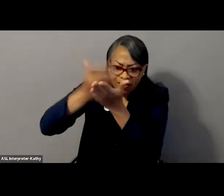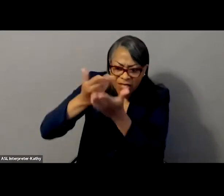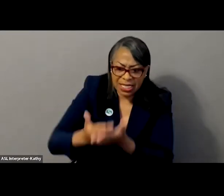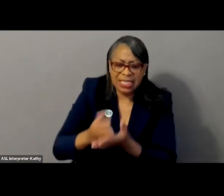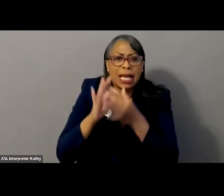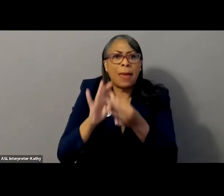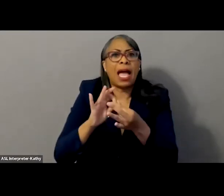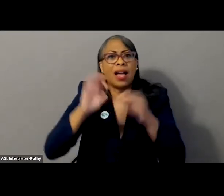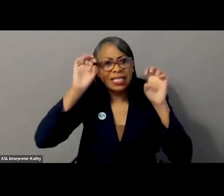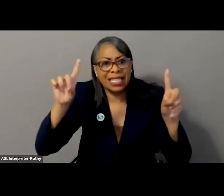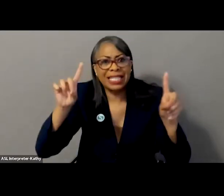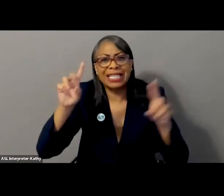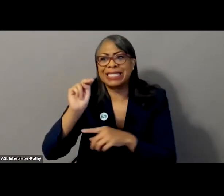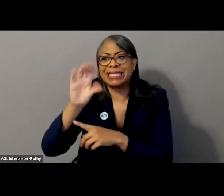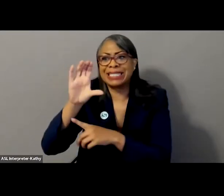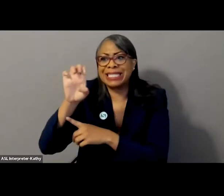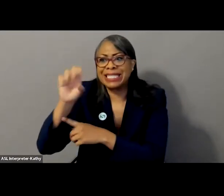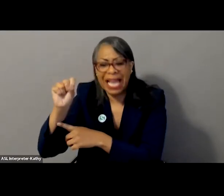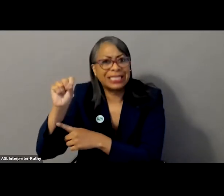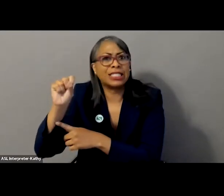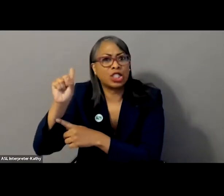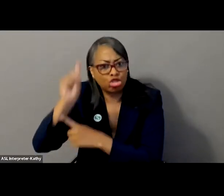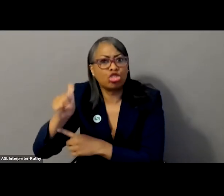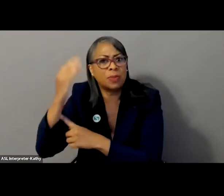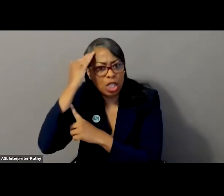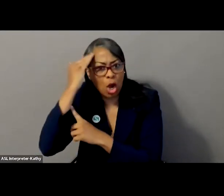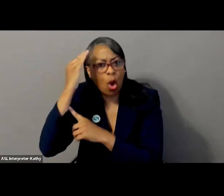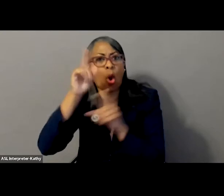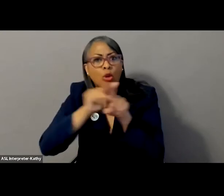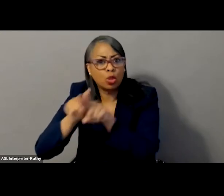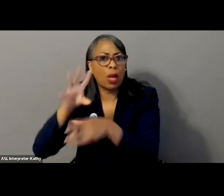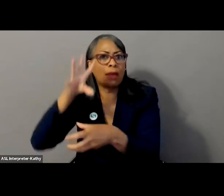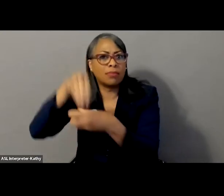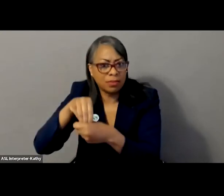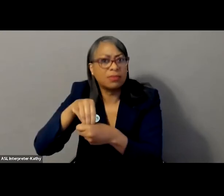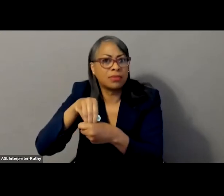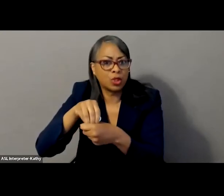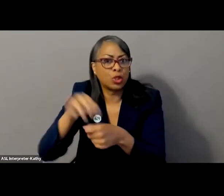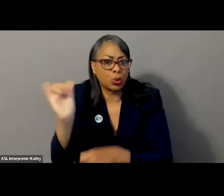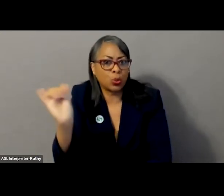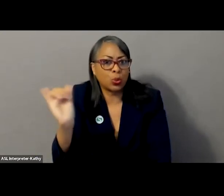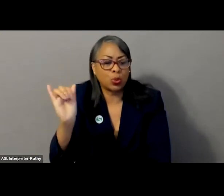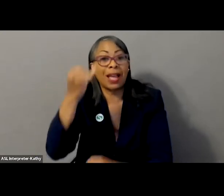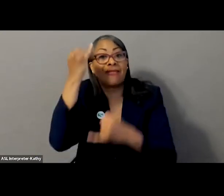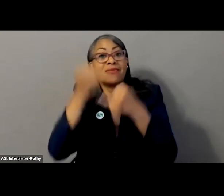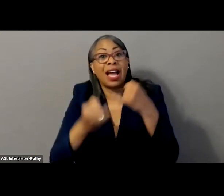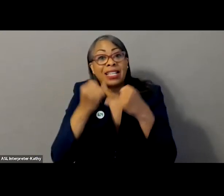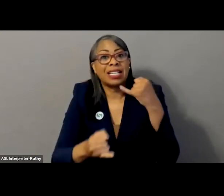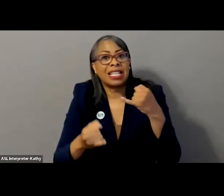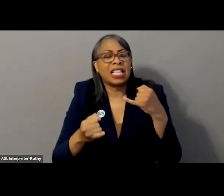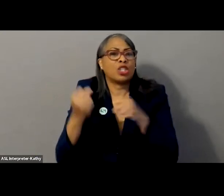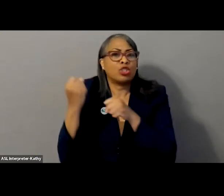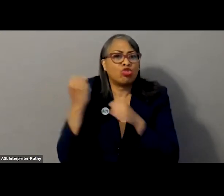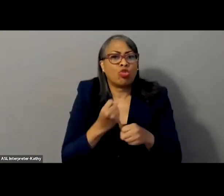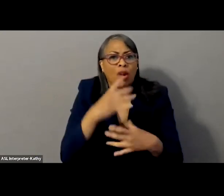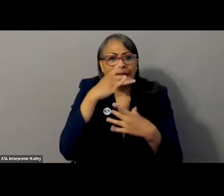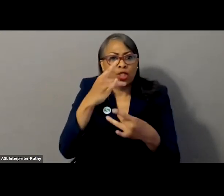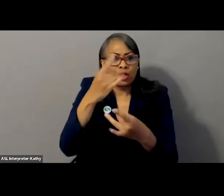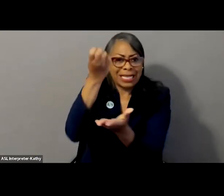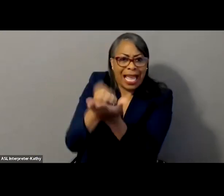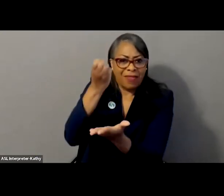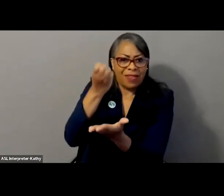which NCES ought to be not just aware, but participating in various ways. And finally, there's a strong interest in